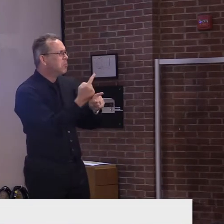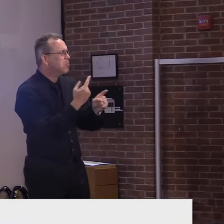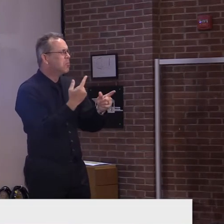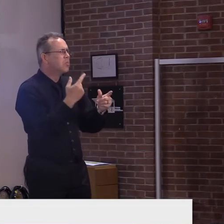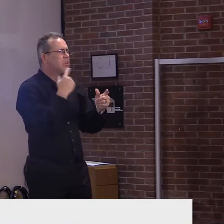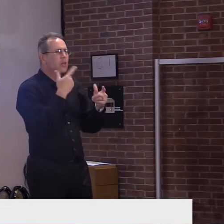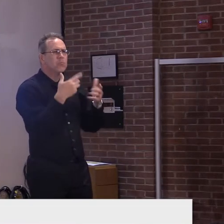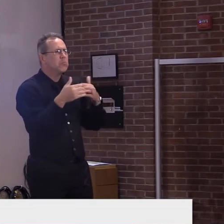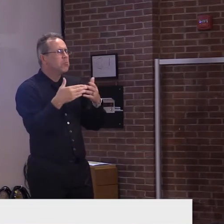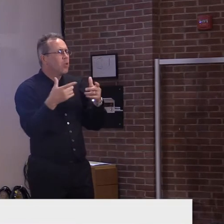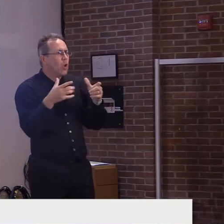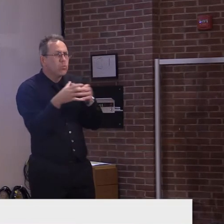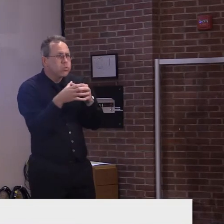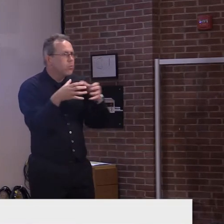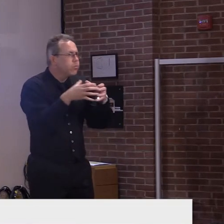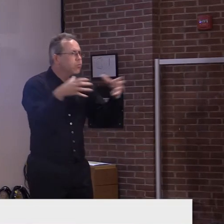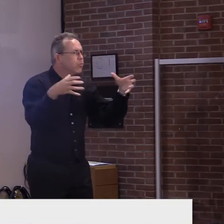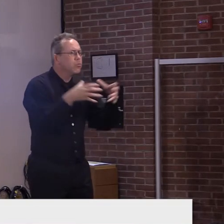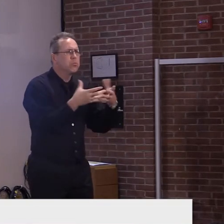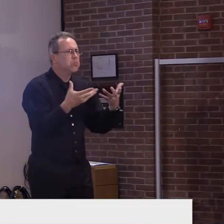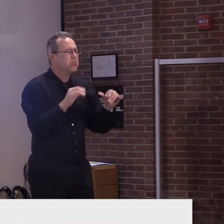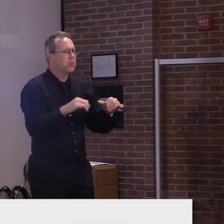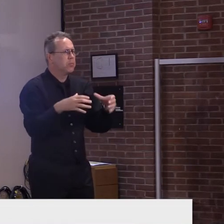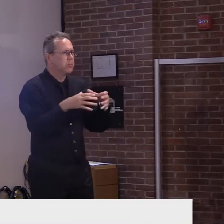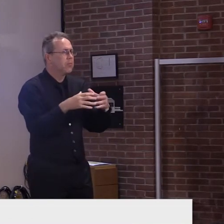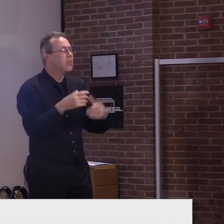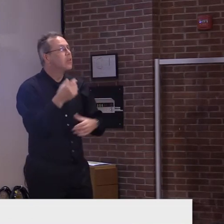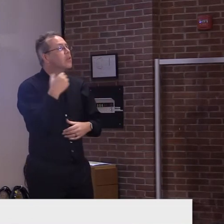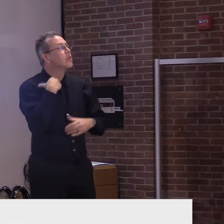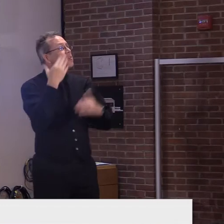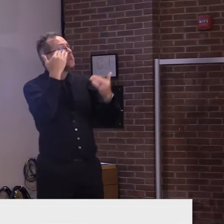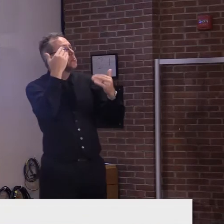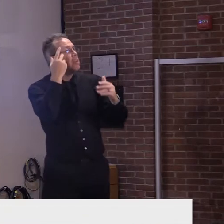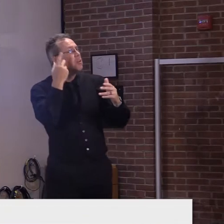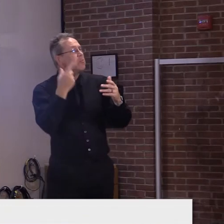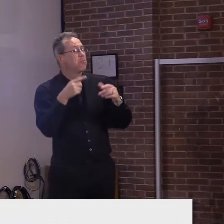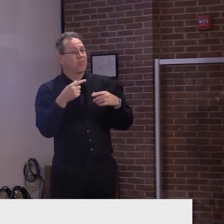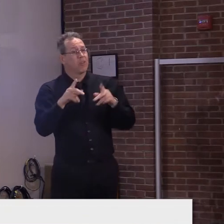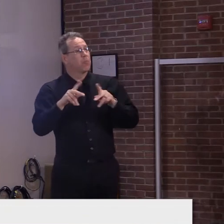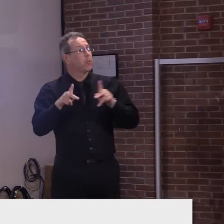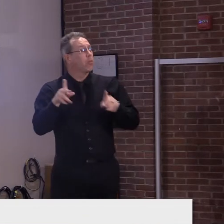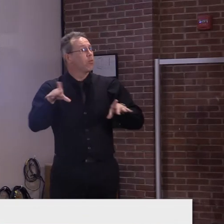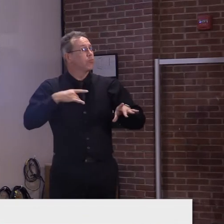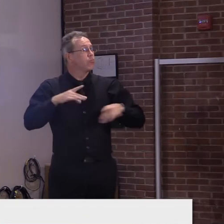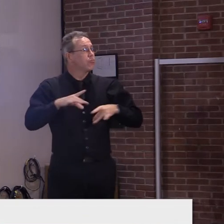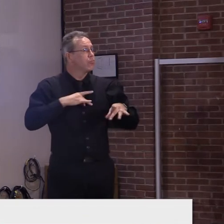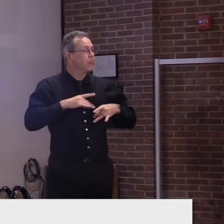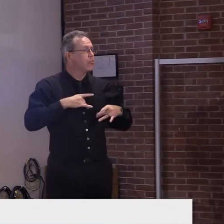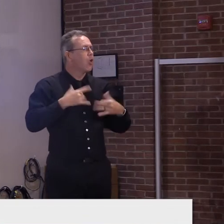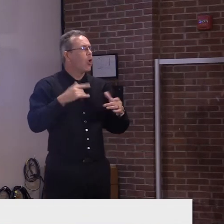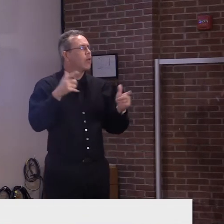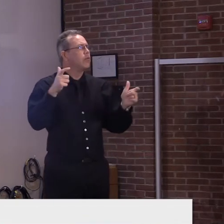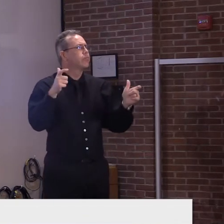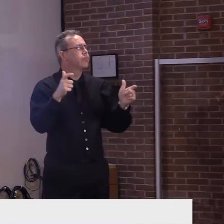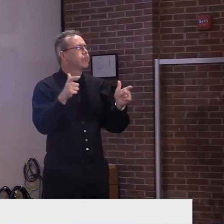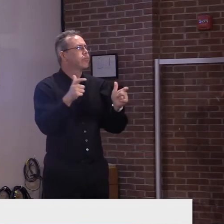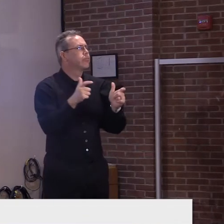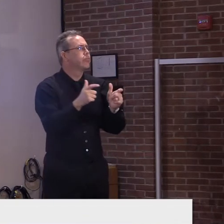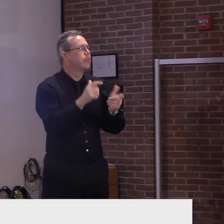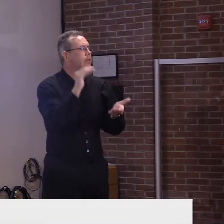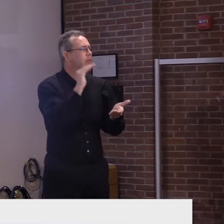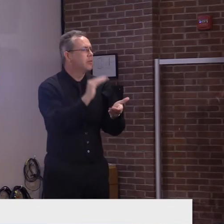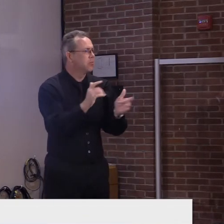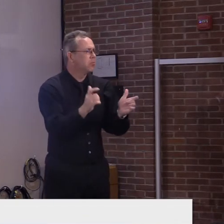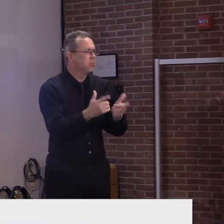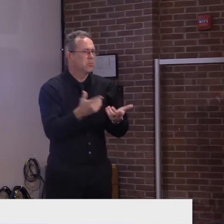do forecast that our infection rate has started to already decline. You can see that there on the blue line. Those are